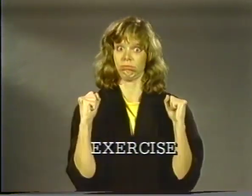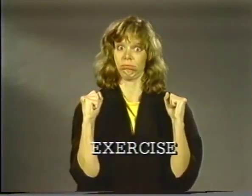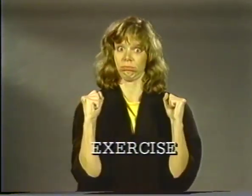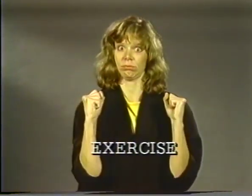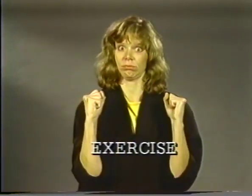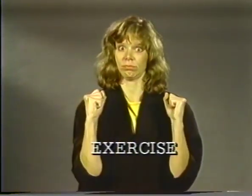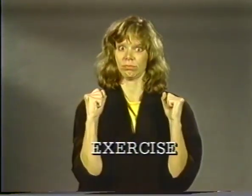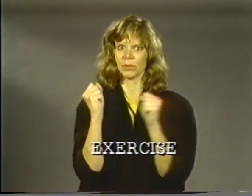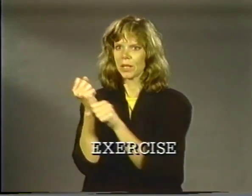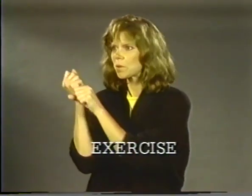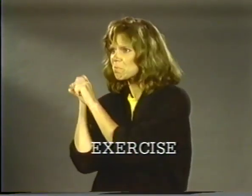baseball,